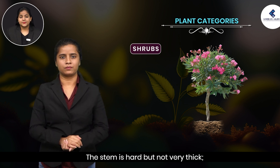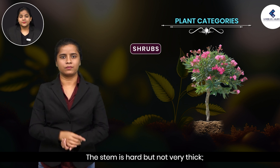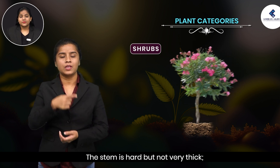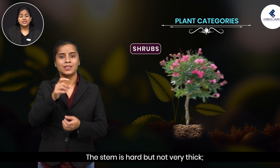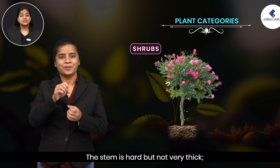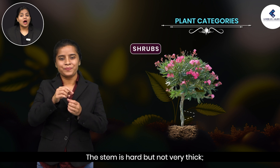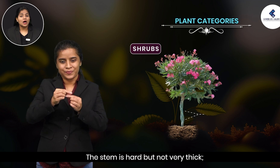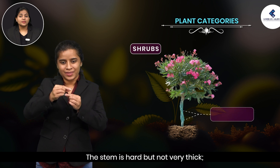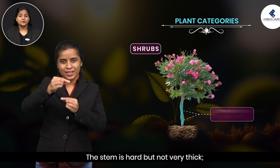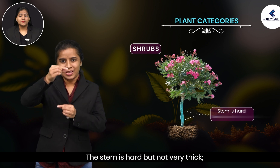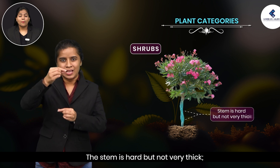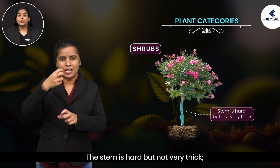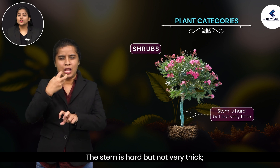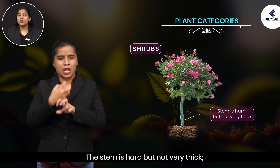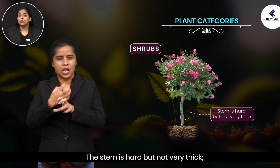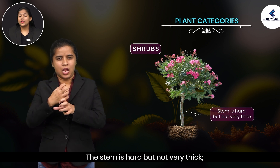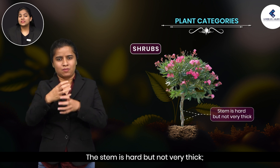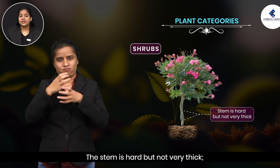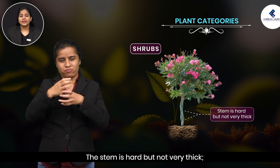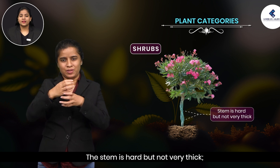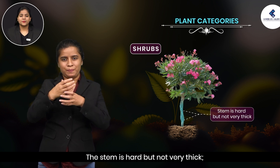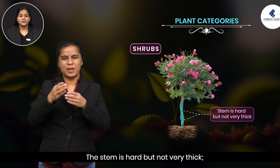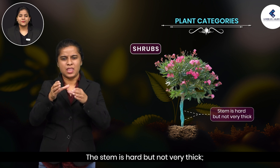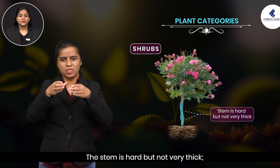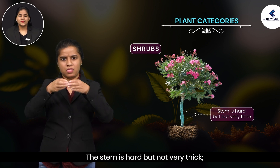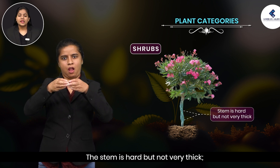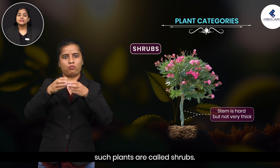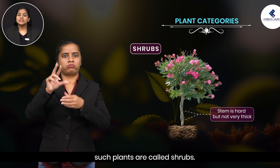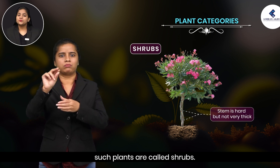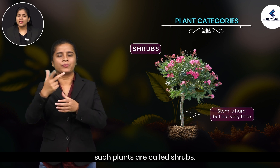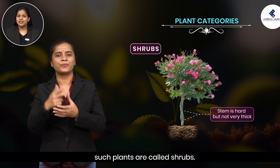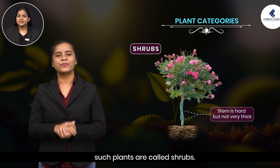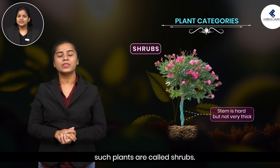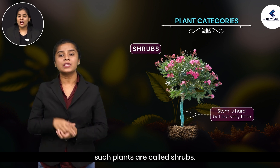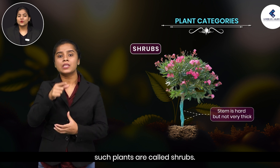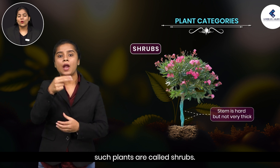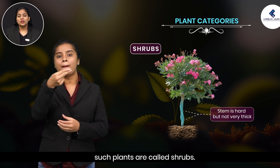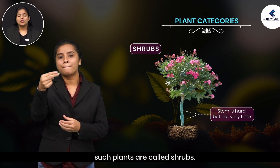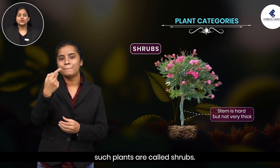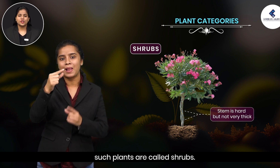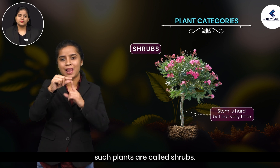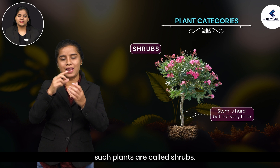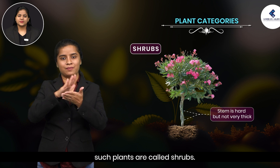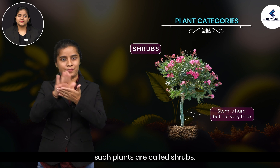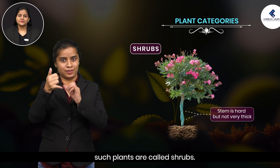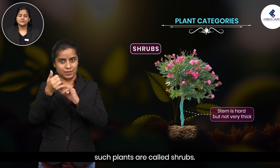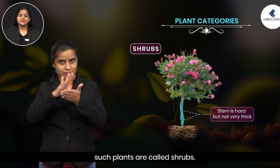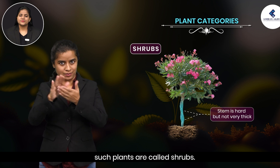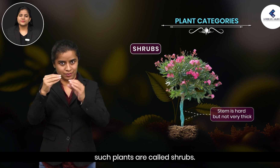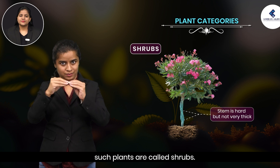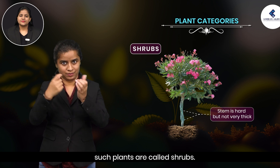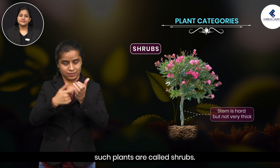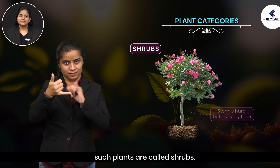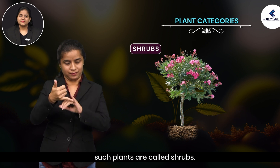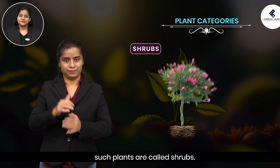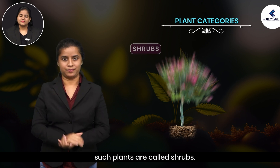The stem is hard but not very thick. Such plants are called shrubs.